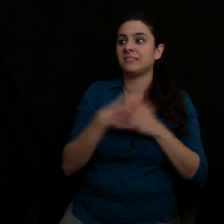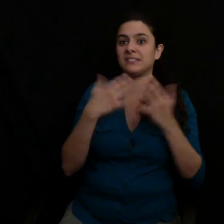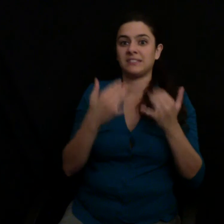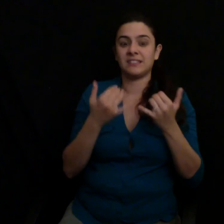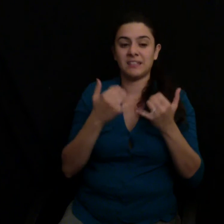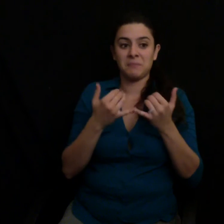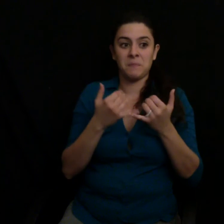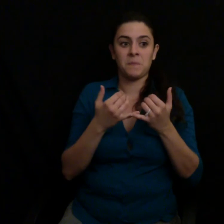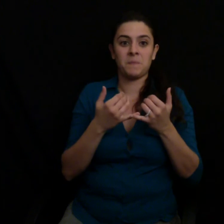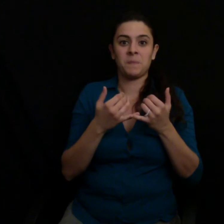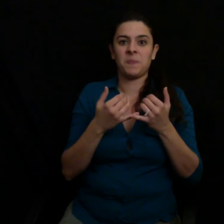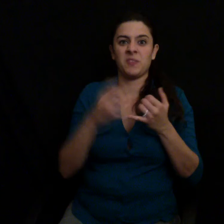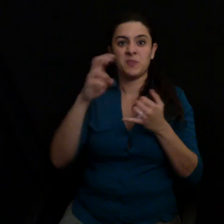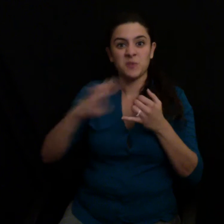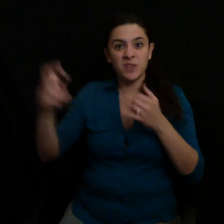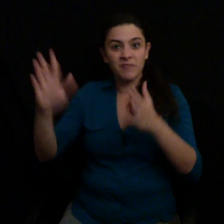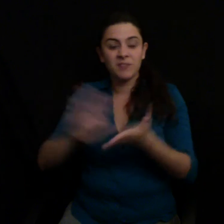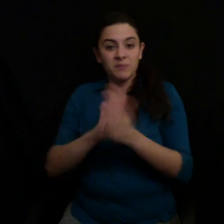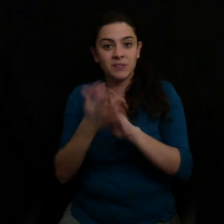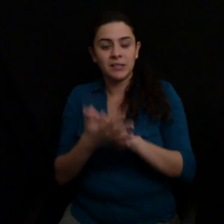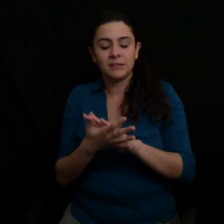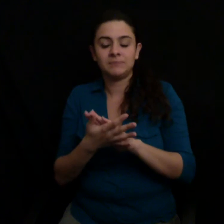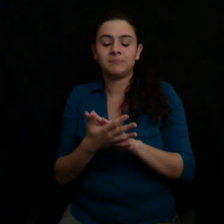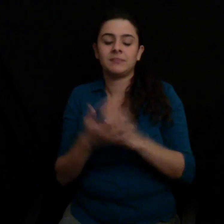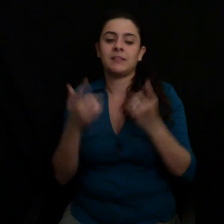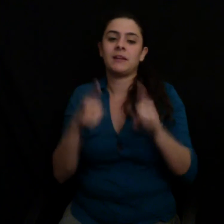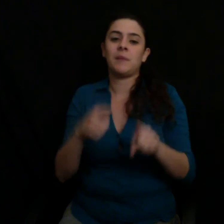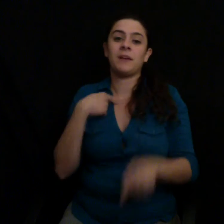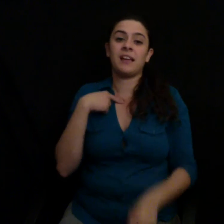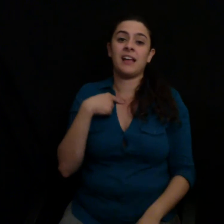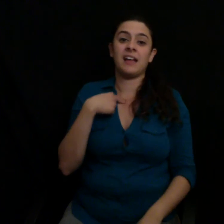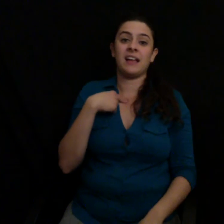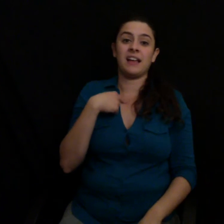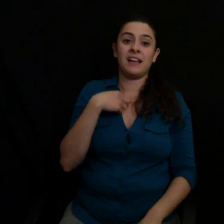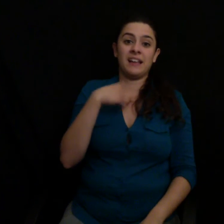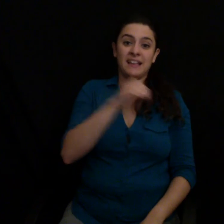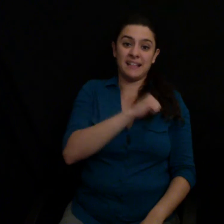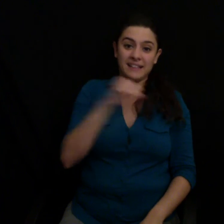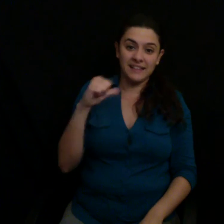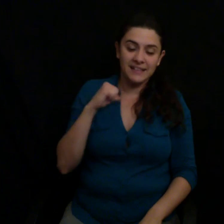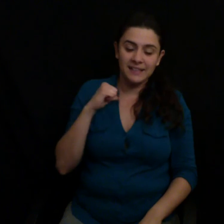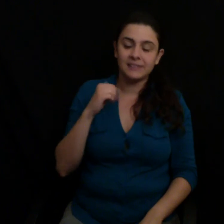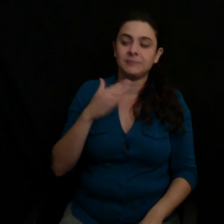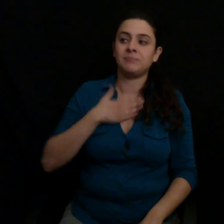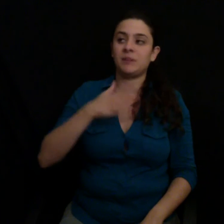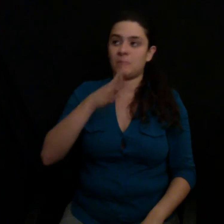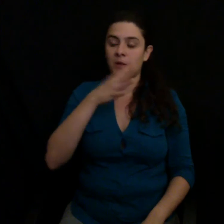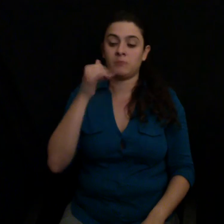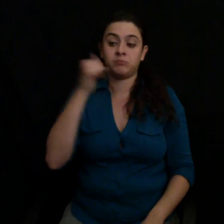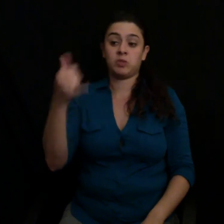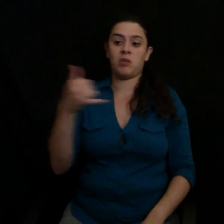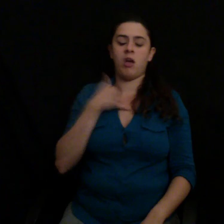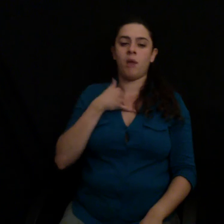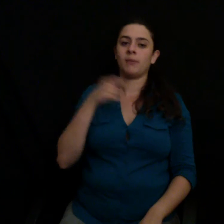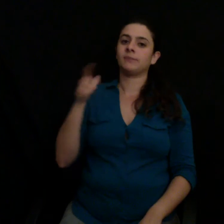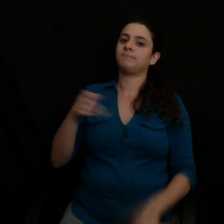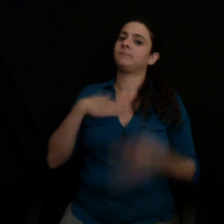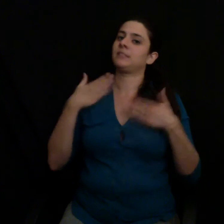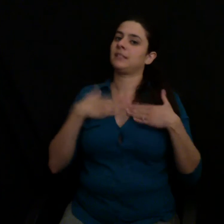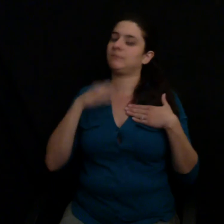from my mom, and she was not very happy to find out that I had just quit my job and up and left. So Rin ended up